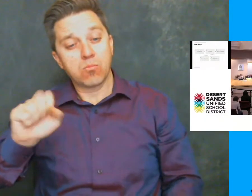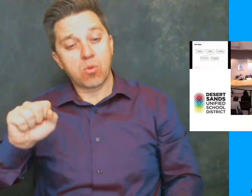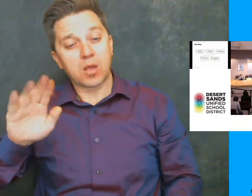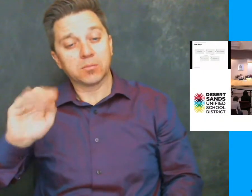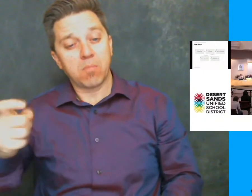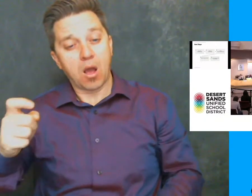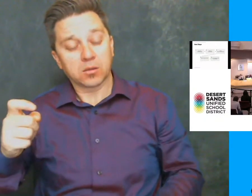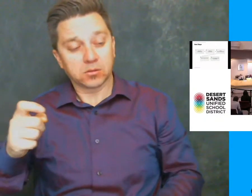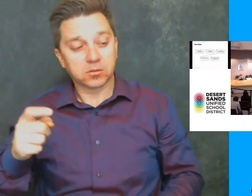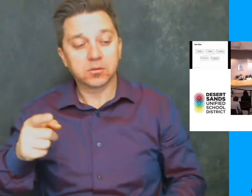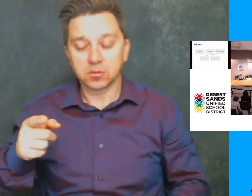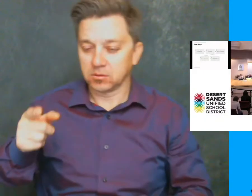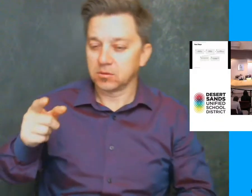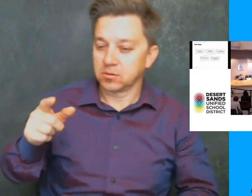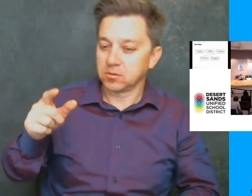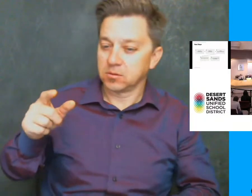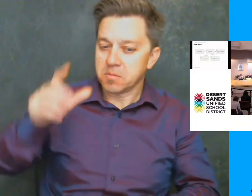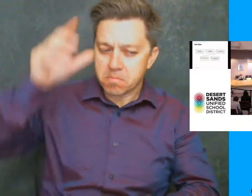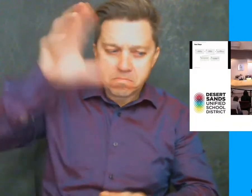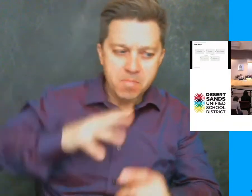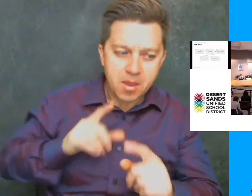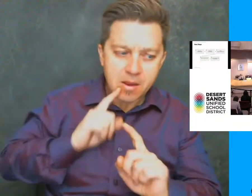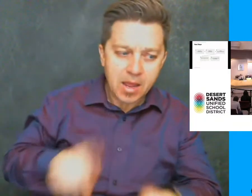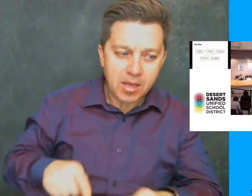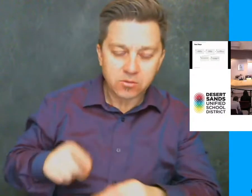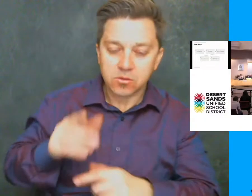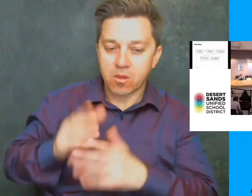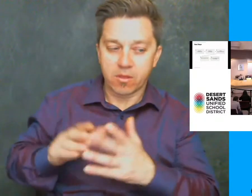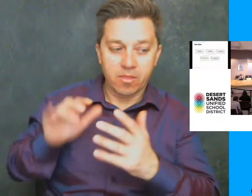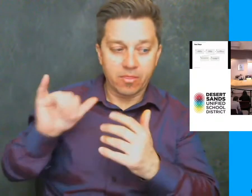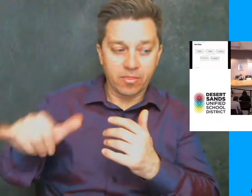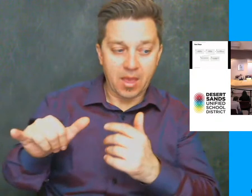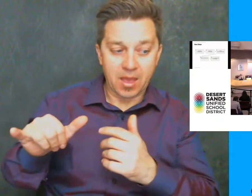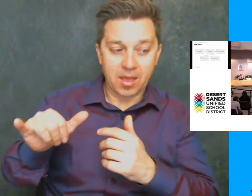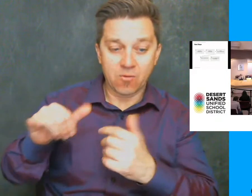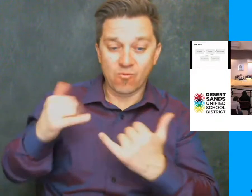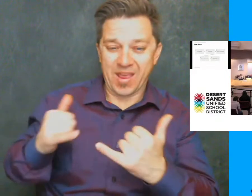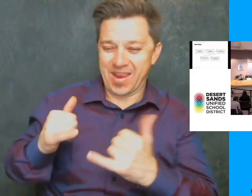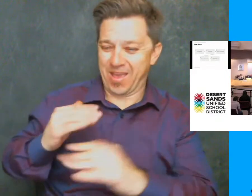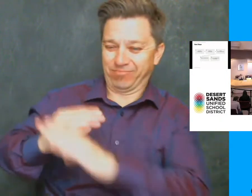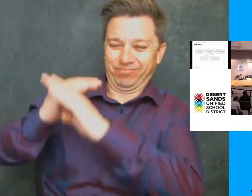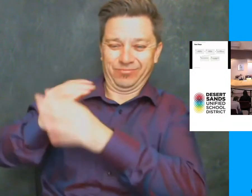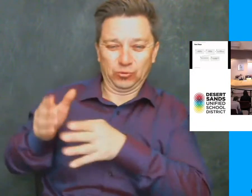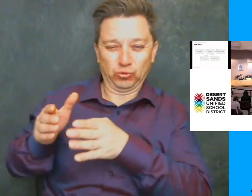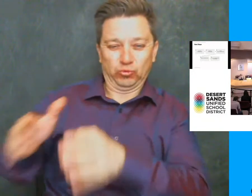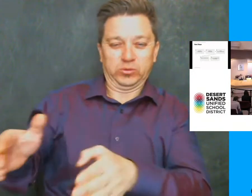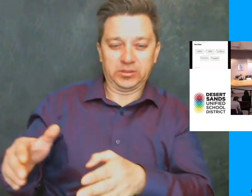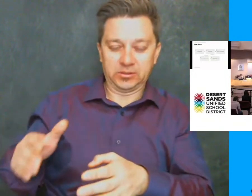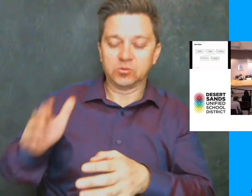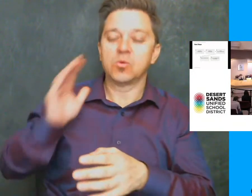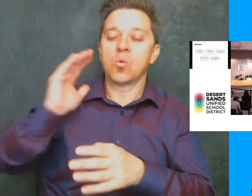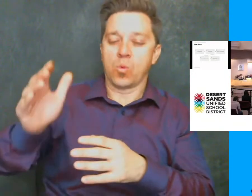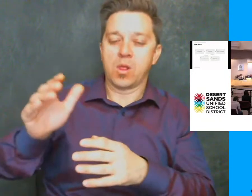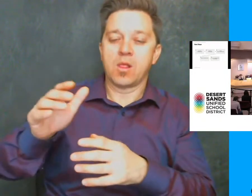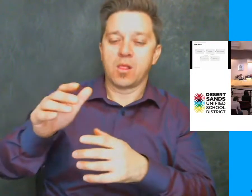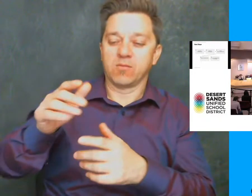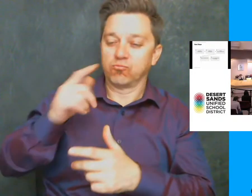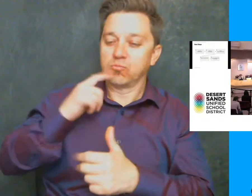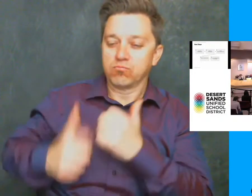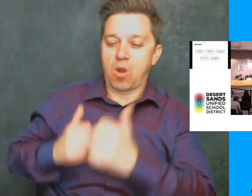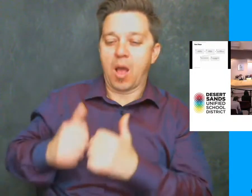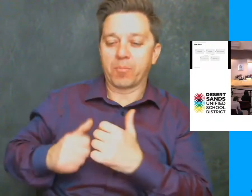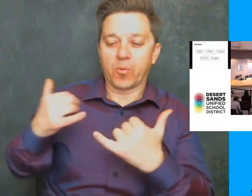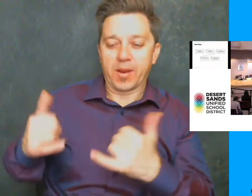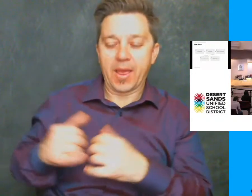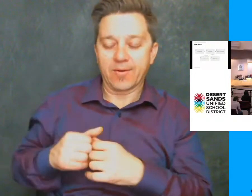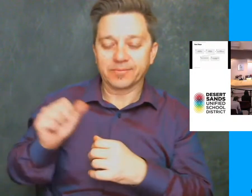That would be part of the plan. Actually, that existing press box is in the right of way of the street and is actually, okay, yeah, a problem for you. Okay,